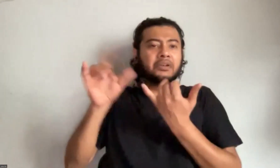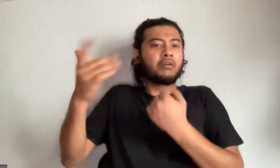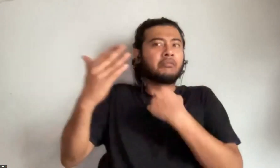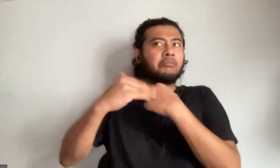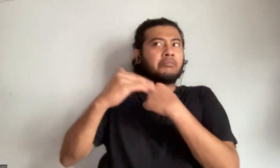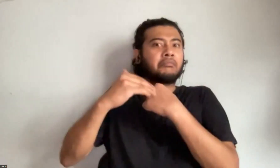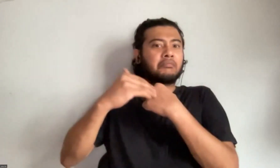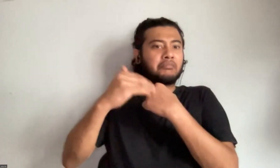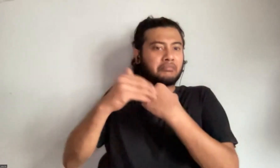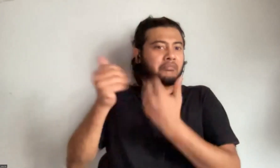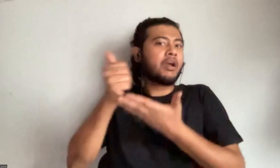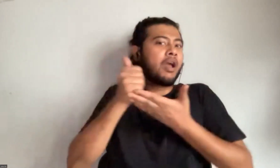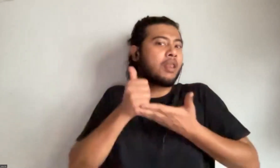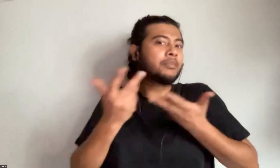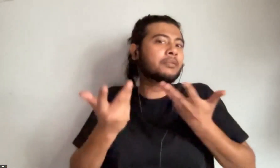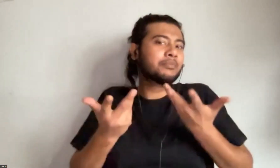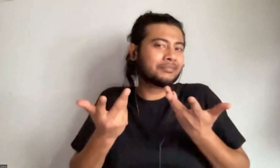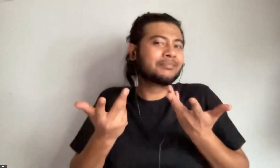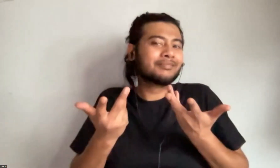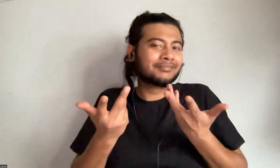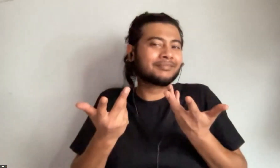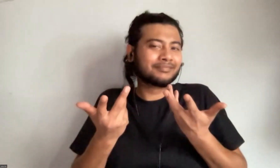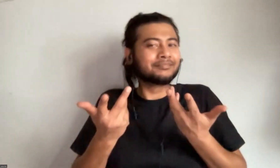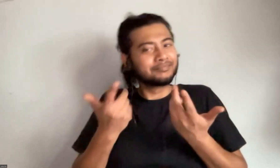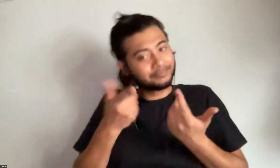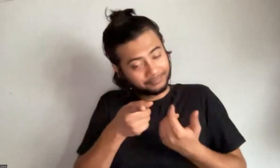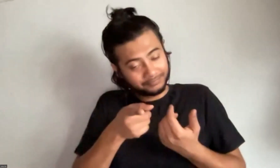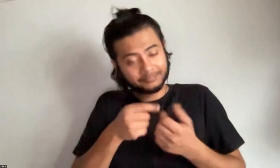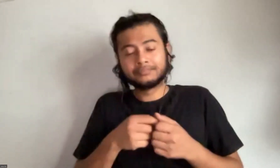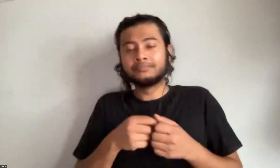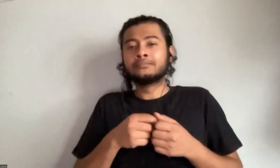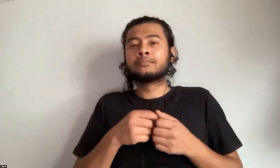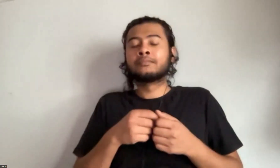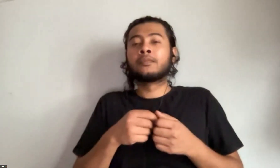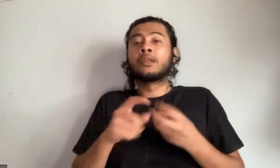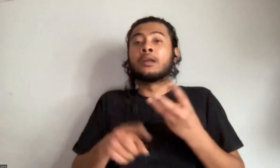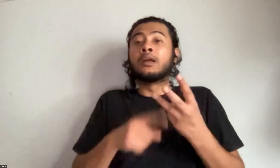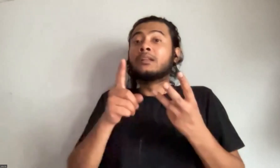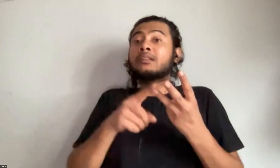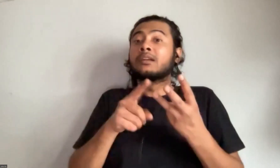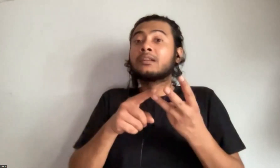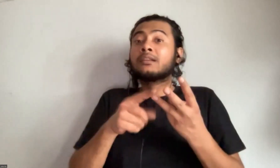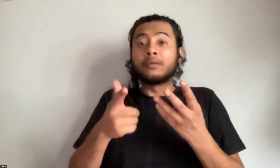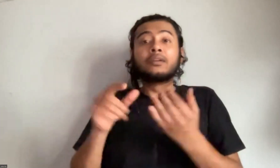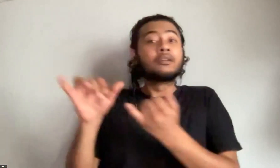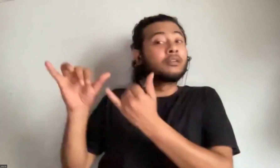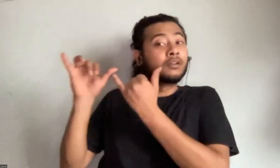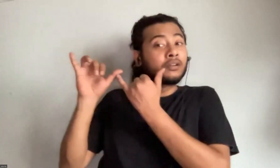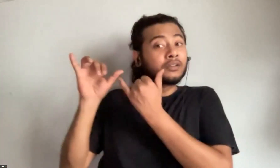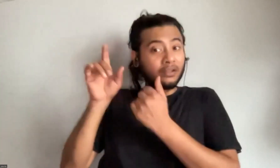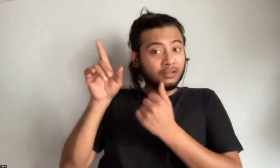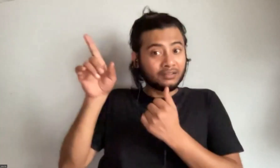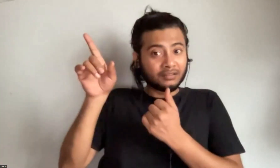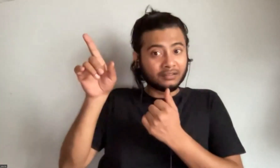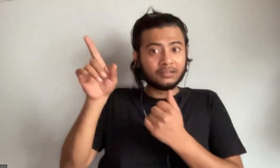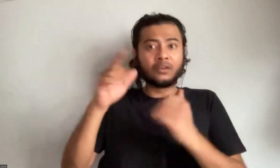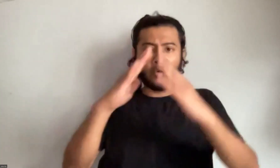home, you can cook food, you can do everything, you can stitch clothes for Krishna, you can read books of